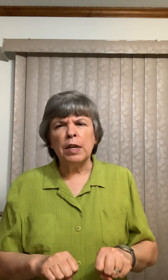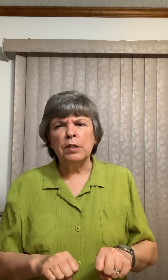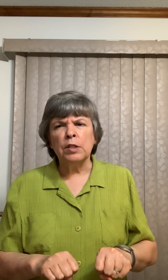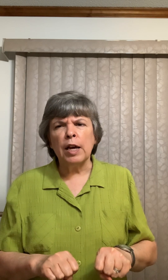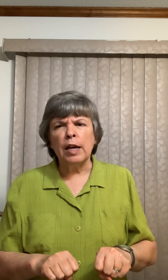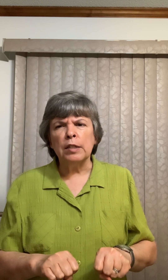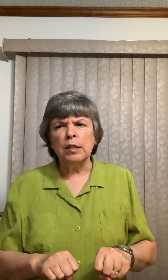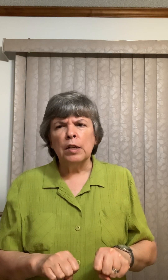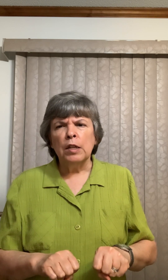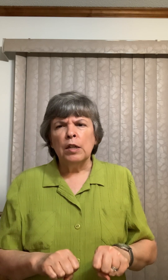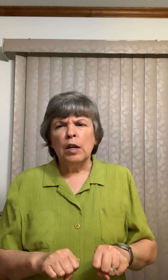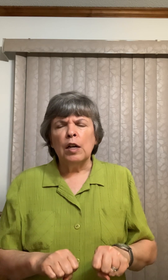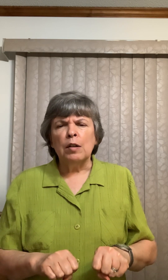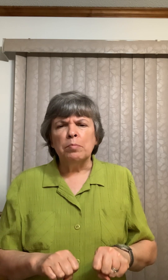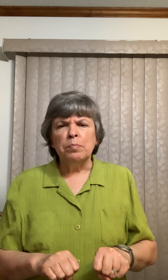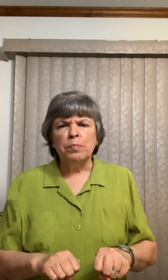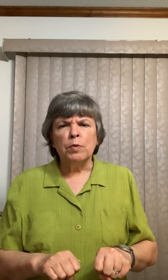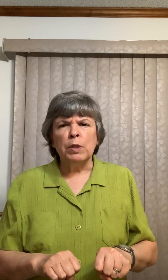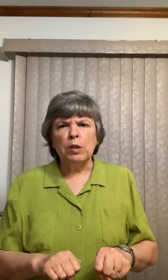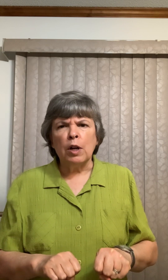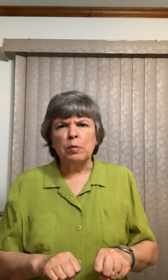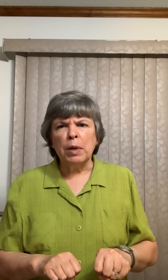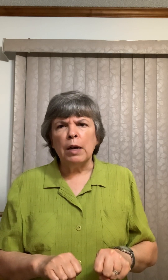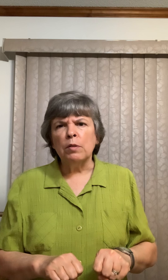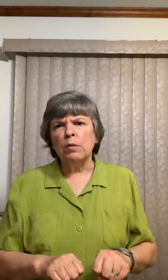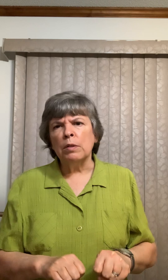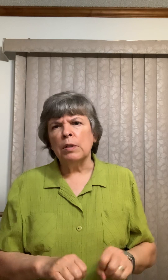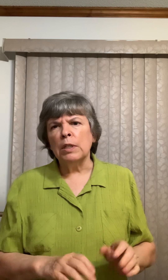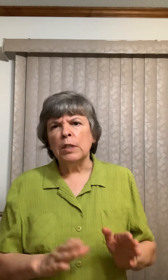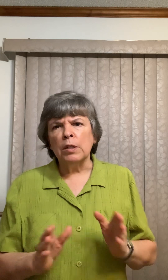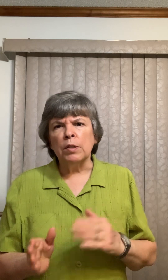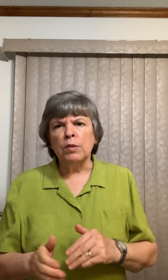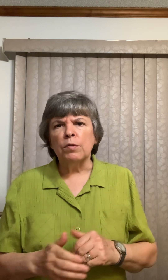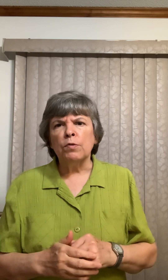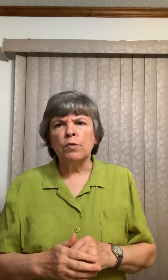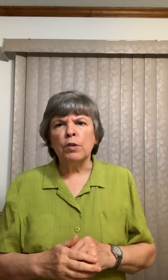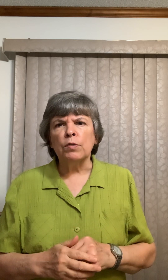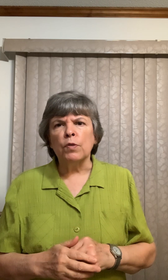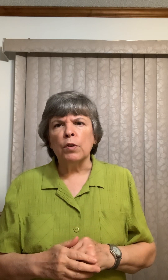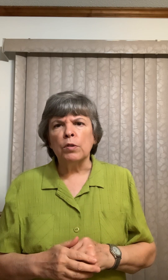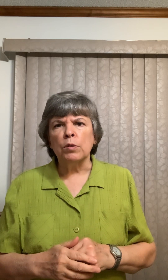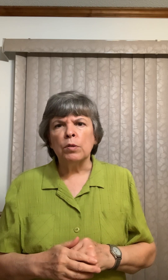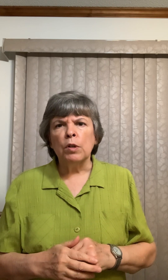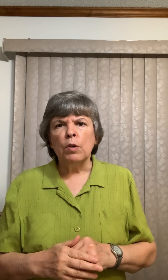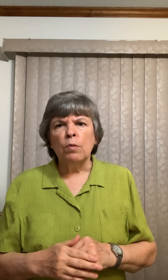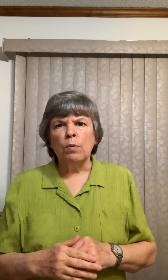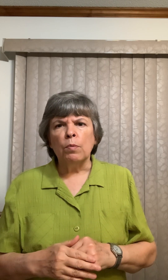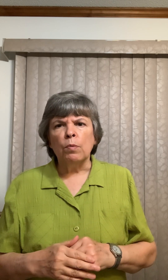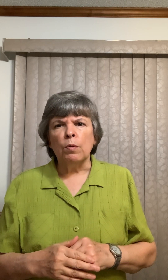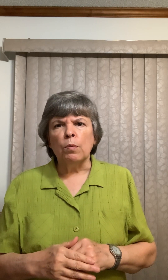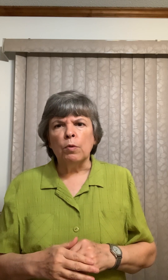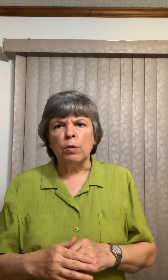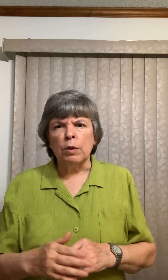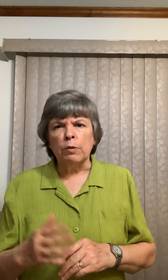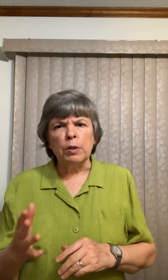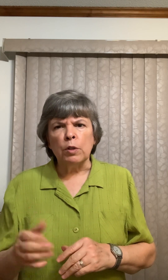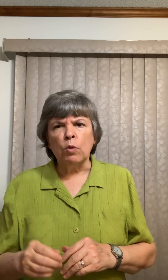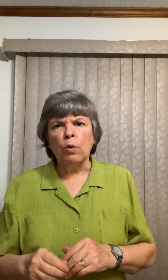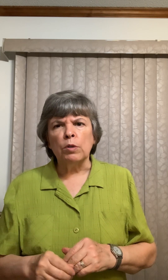face that we talked about in the first verse, or in the chorus, where